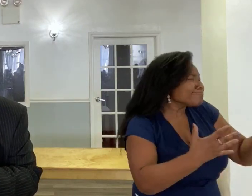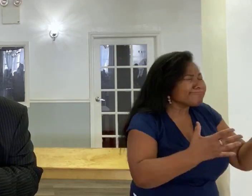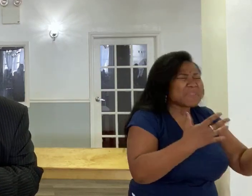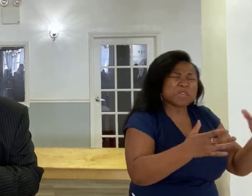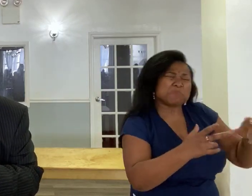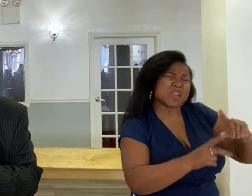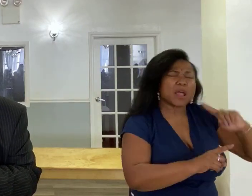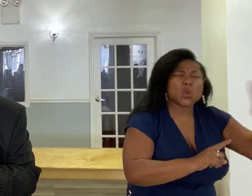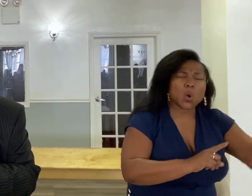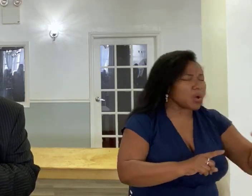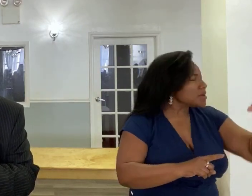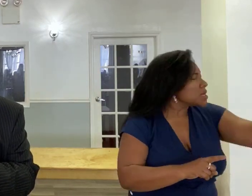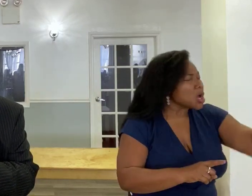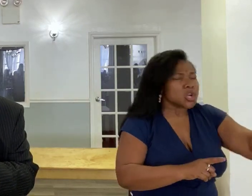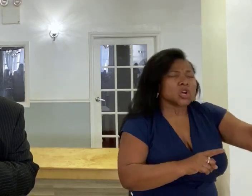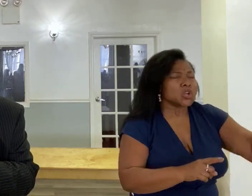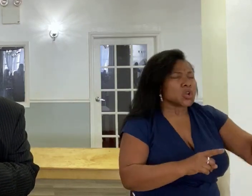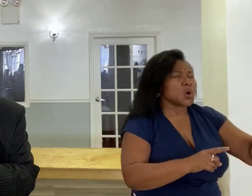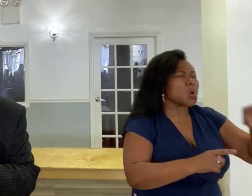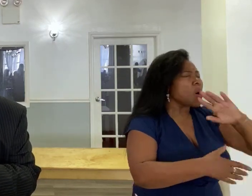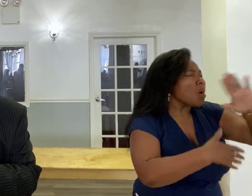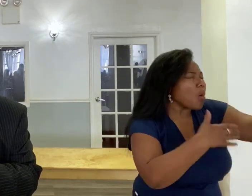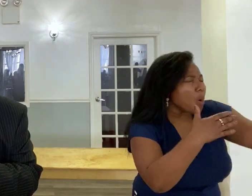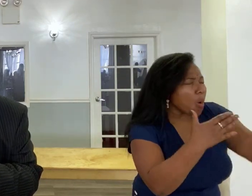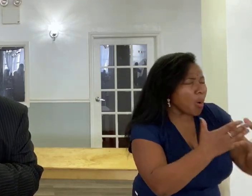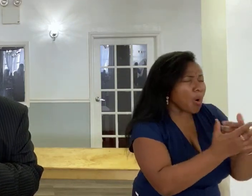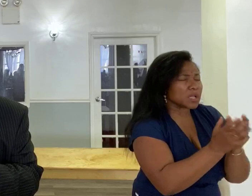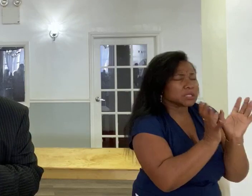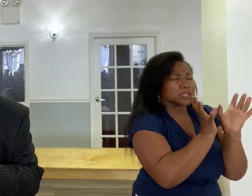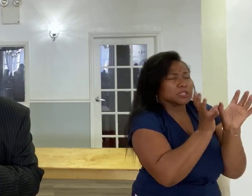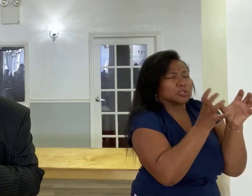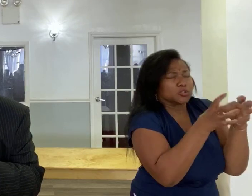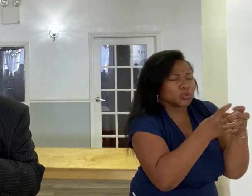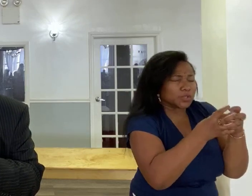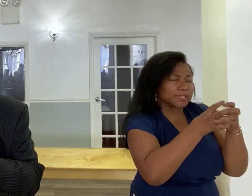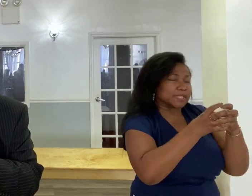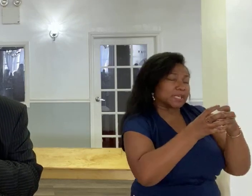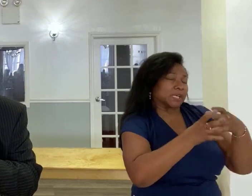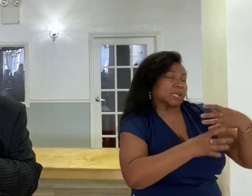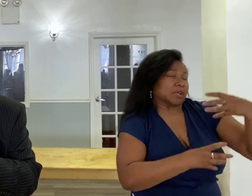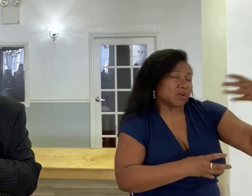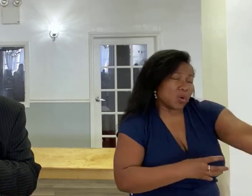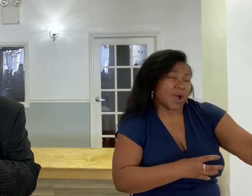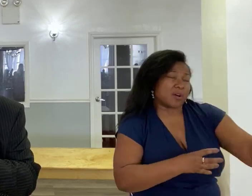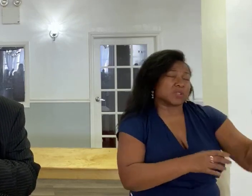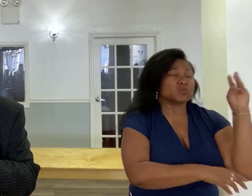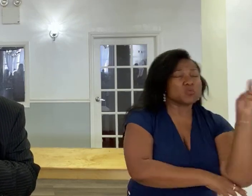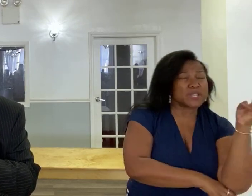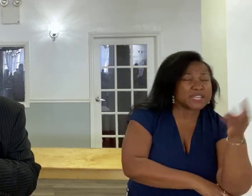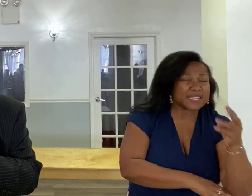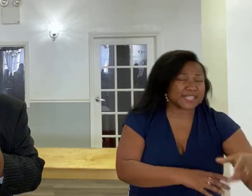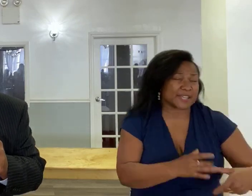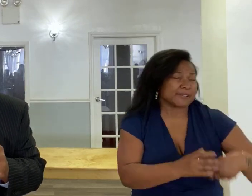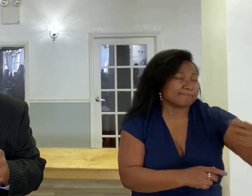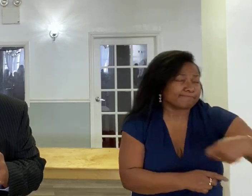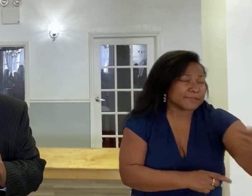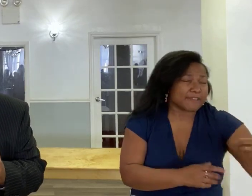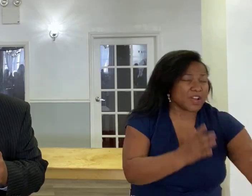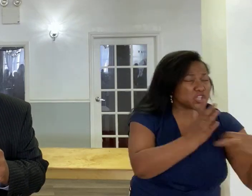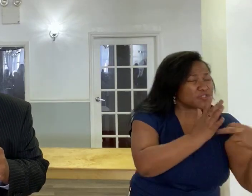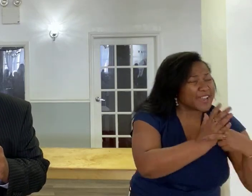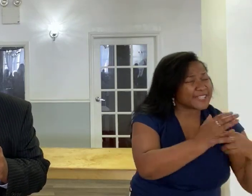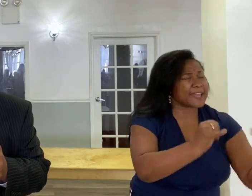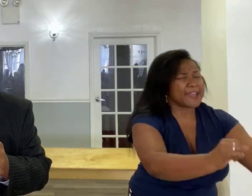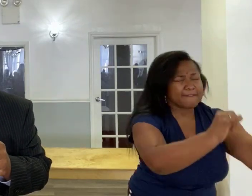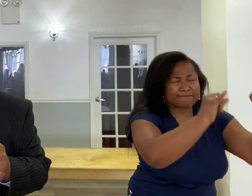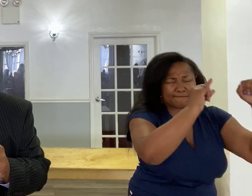let's all come together in unity, Family Baptist Church, in our traditions, and go out soul winning, passing out tracts, and inviting